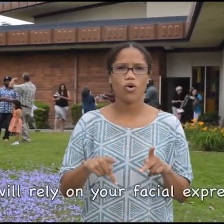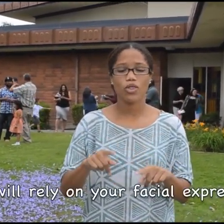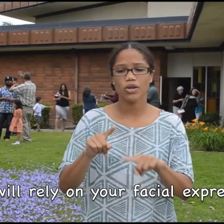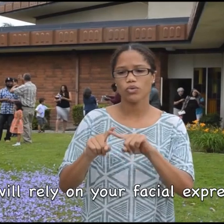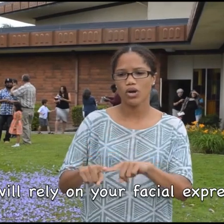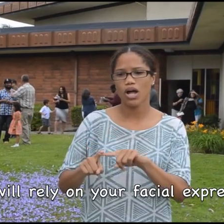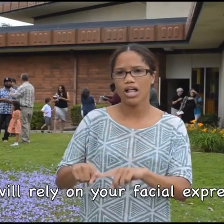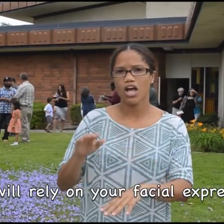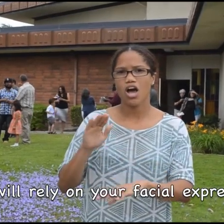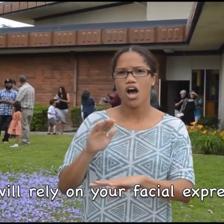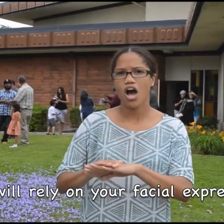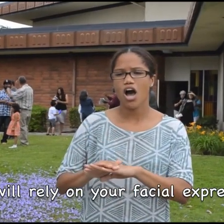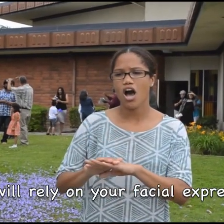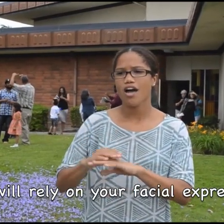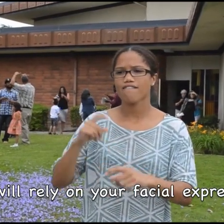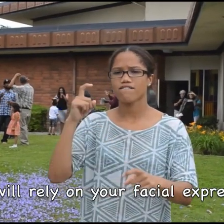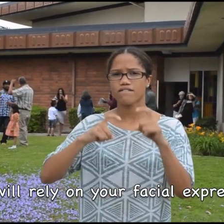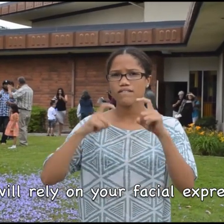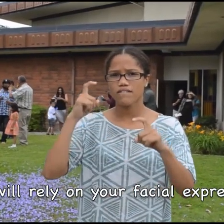They will rely on your facial expressions